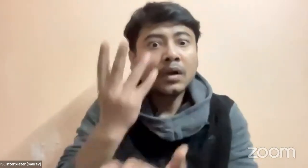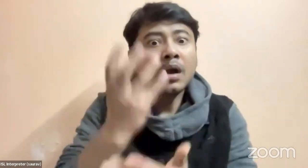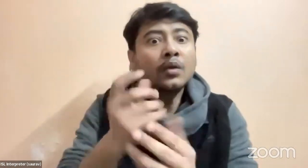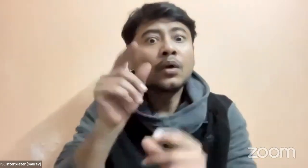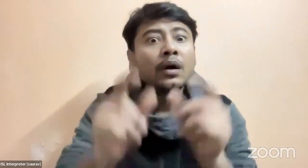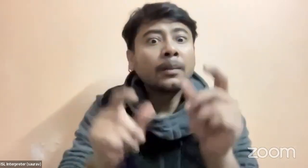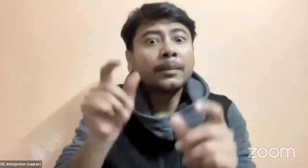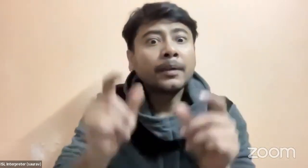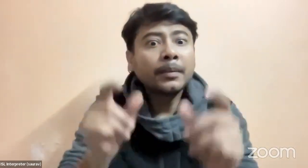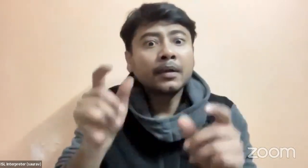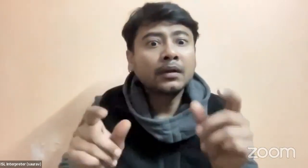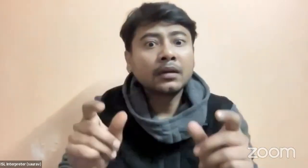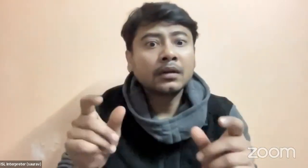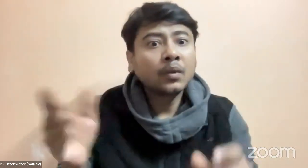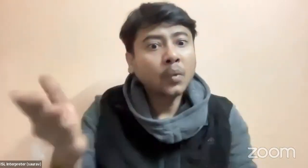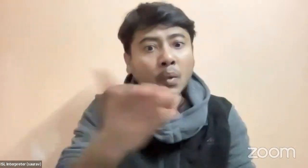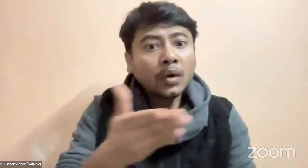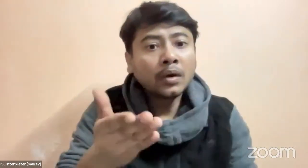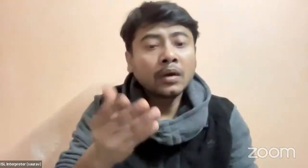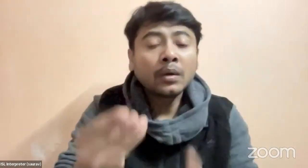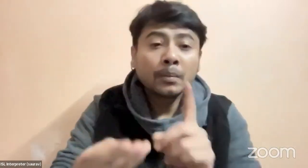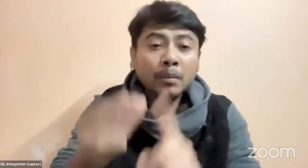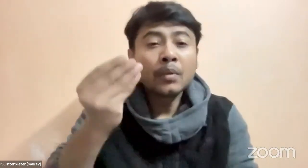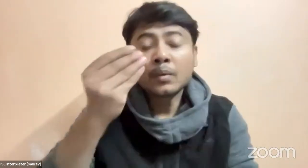especially of the deaf community.